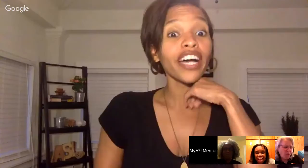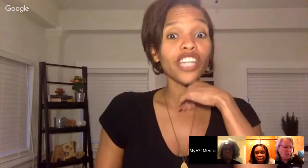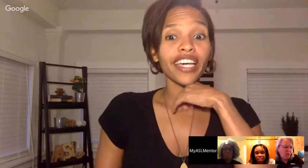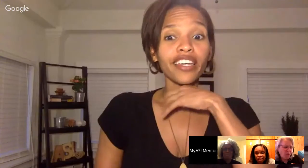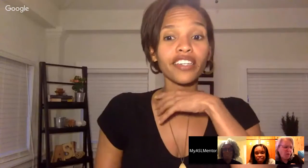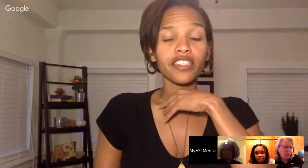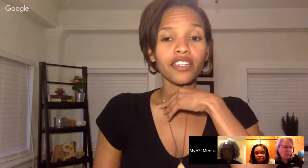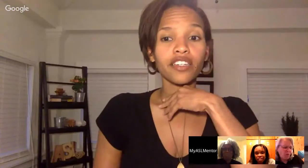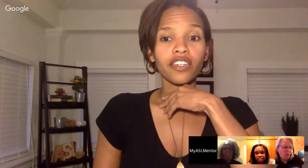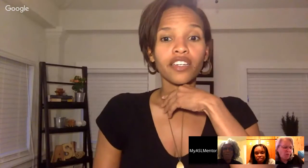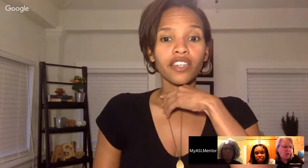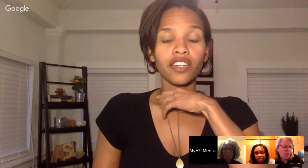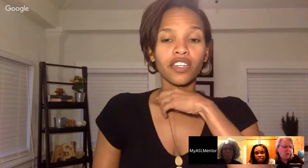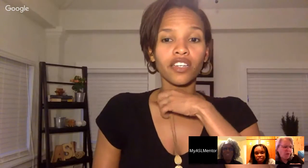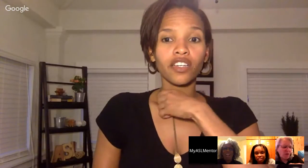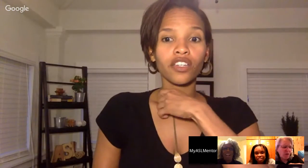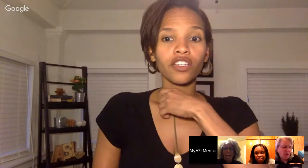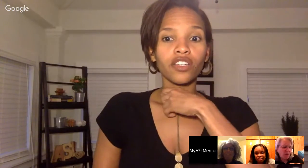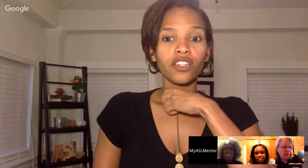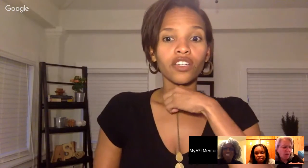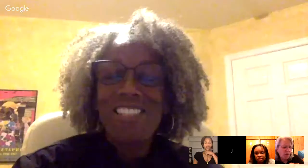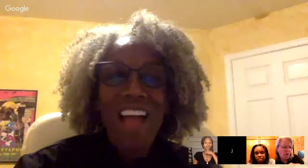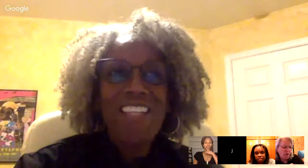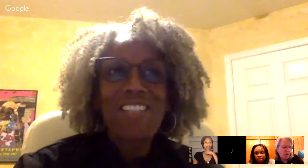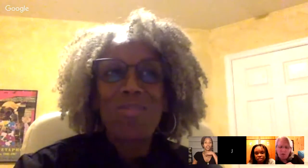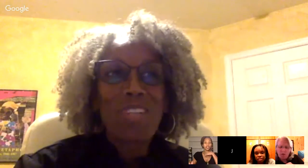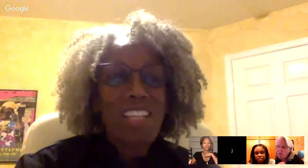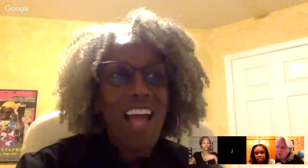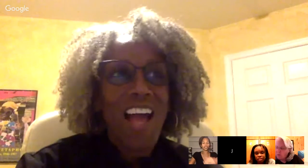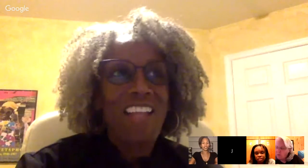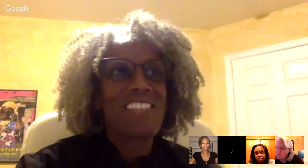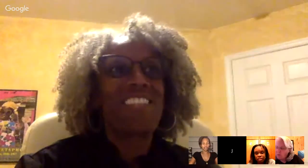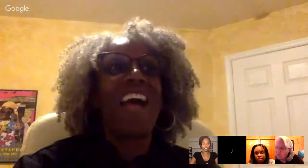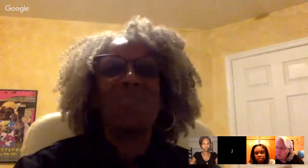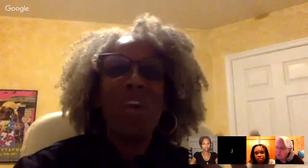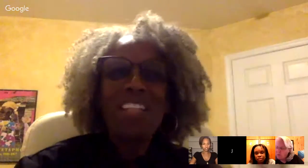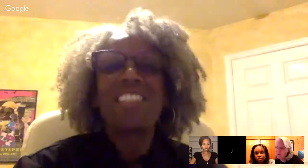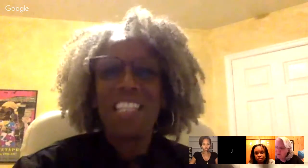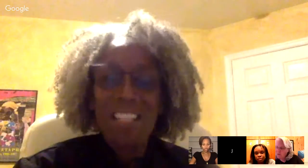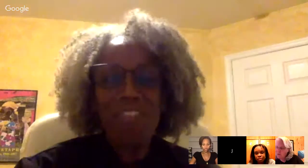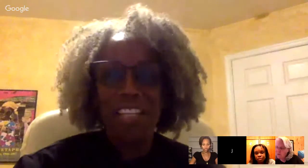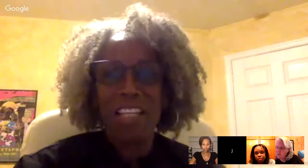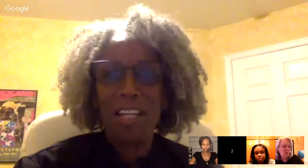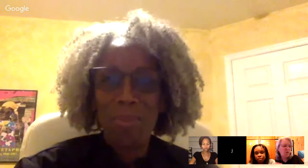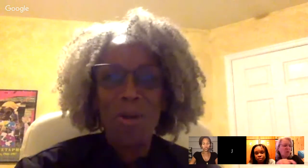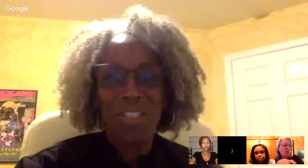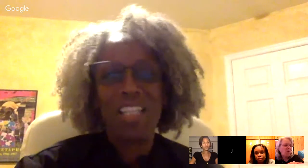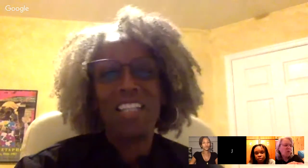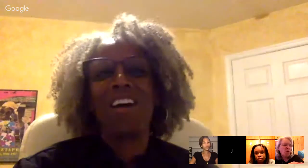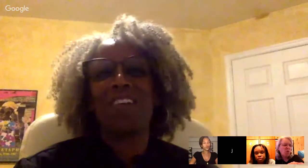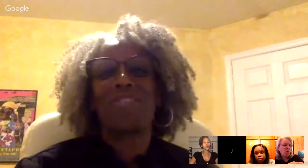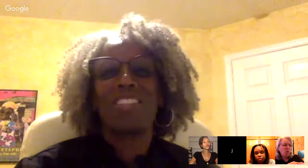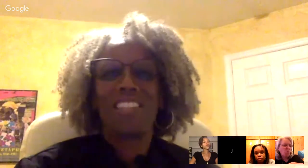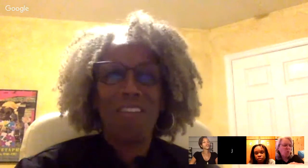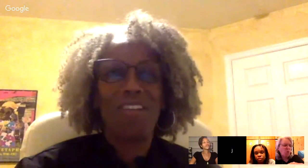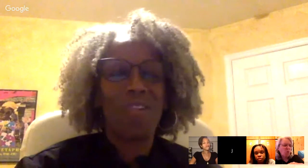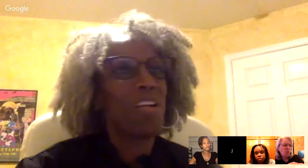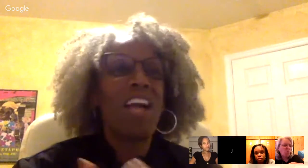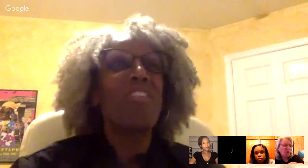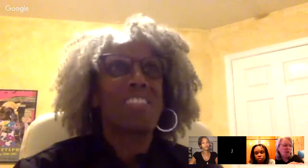ahead, Jackie. I was excited to realize that one significant component of another